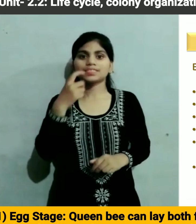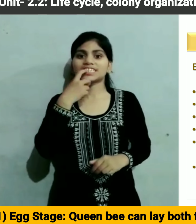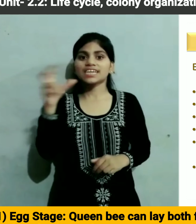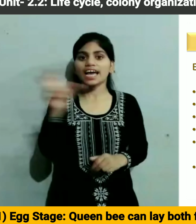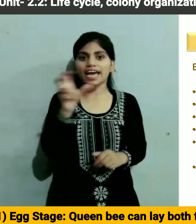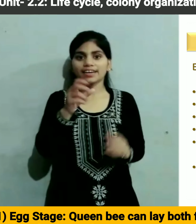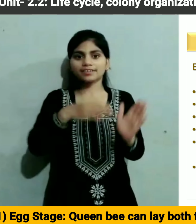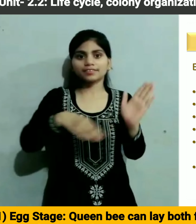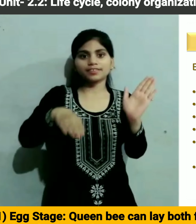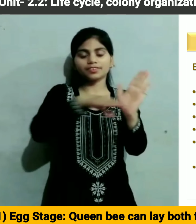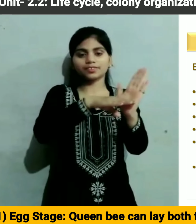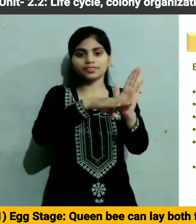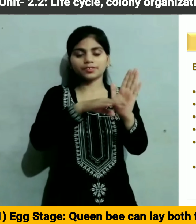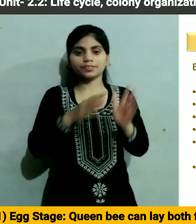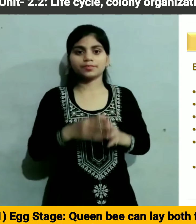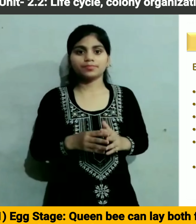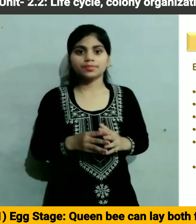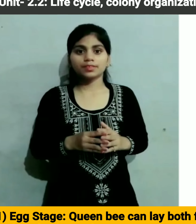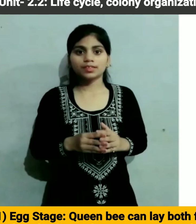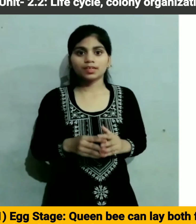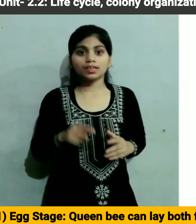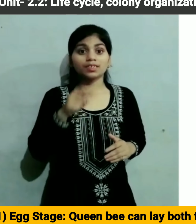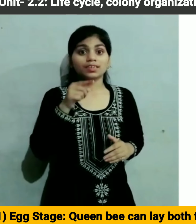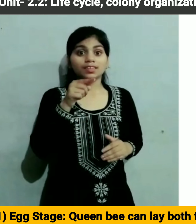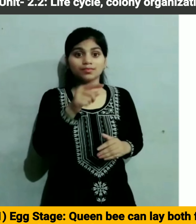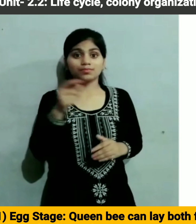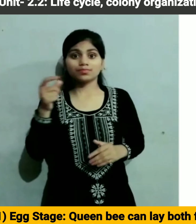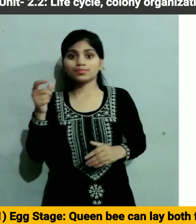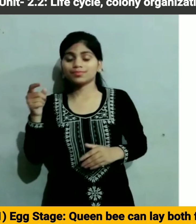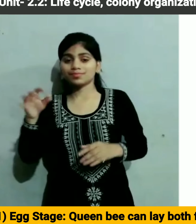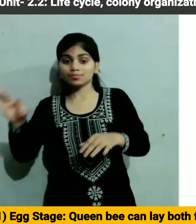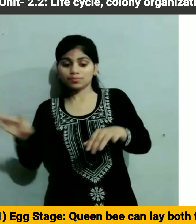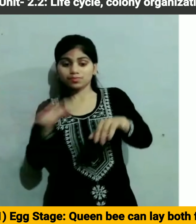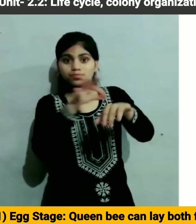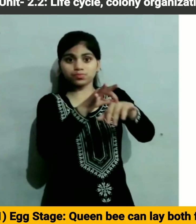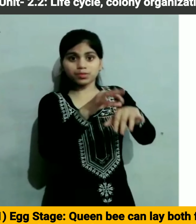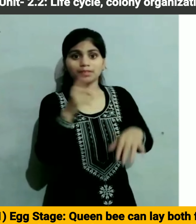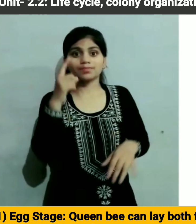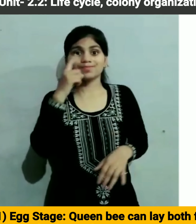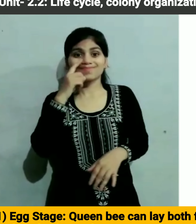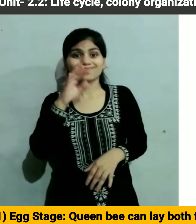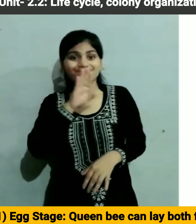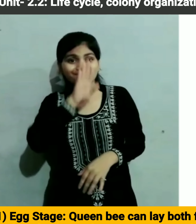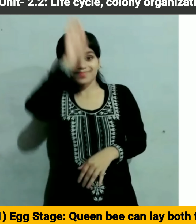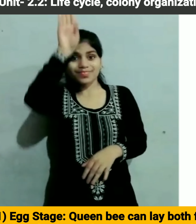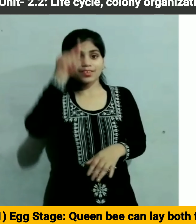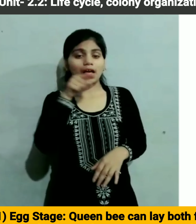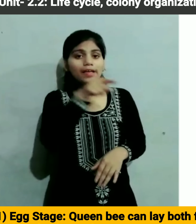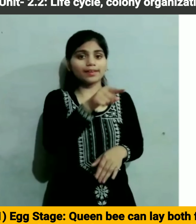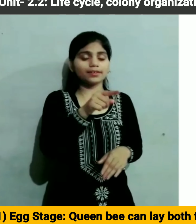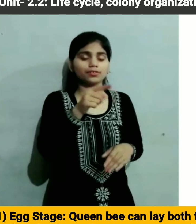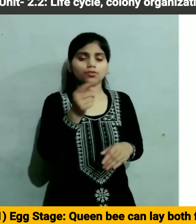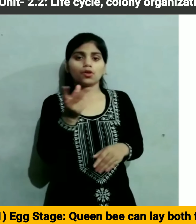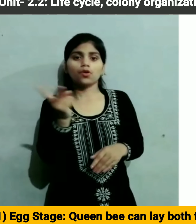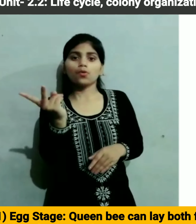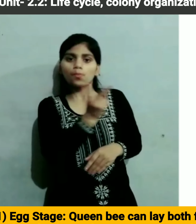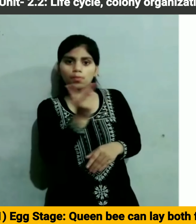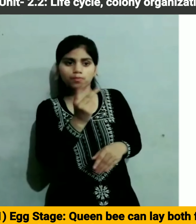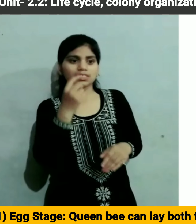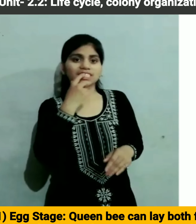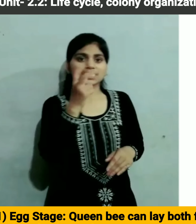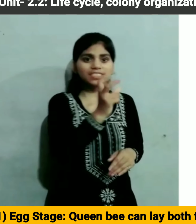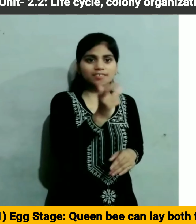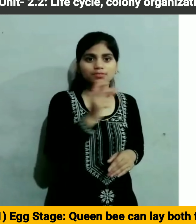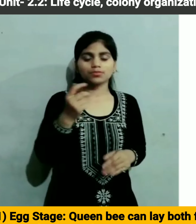Queen bee can lay both fertilized as well as unfertilized eggs.